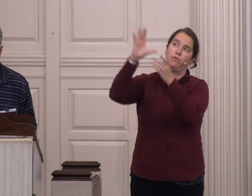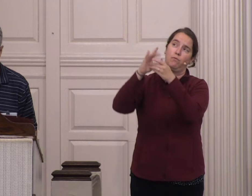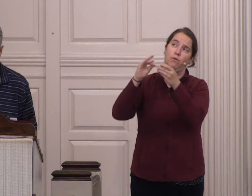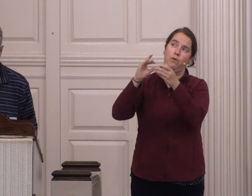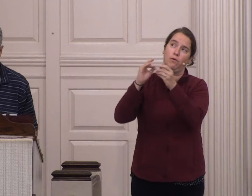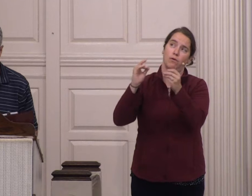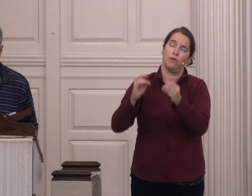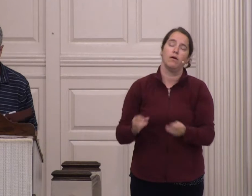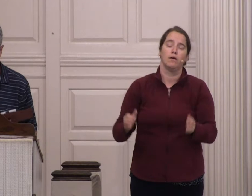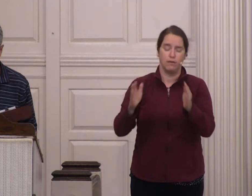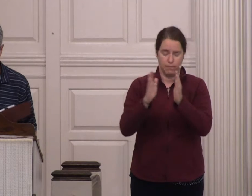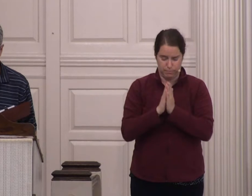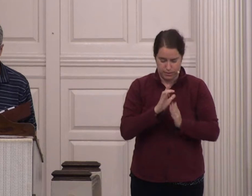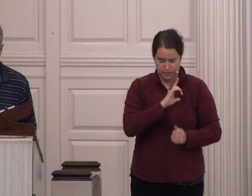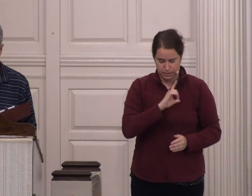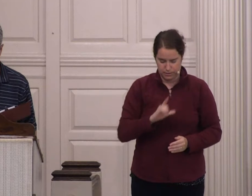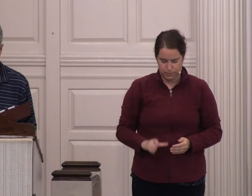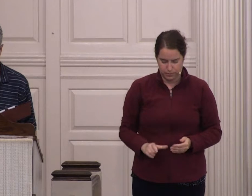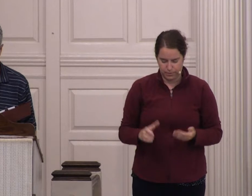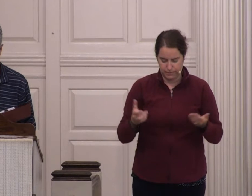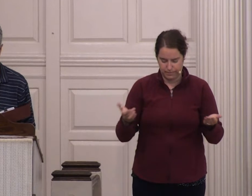Lord.